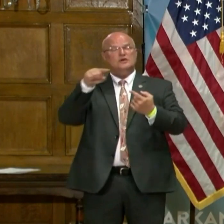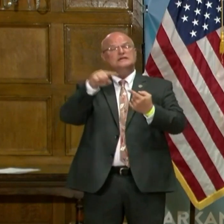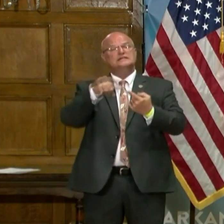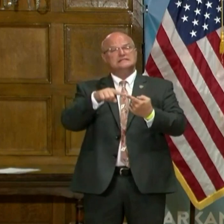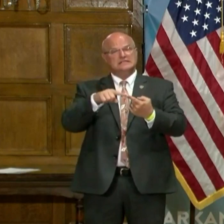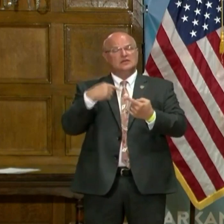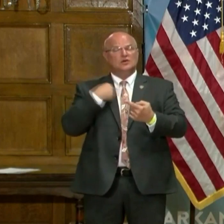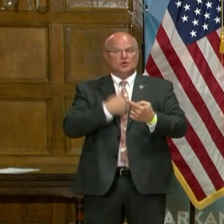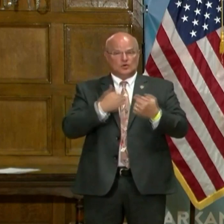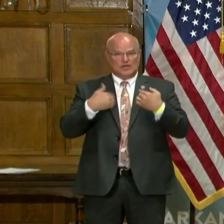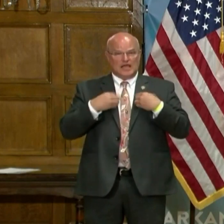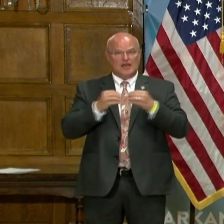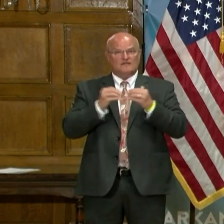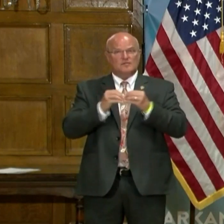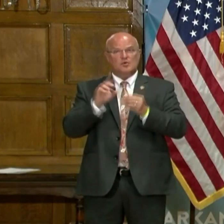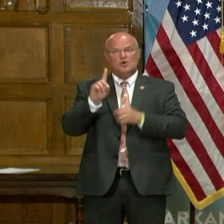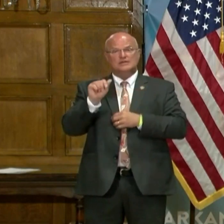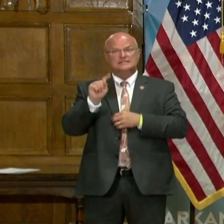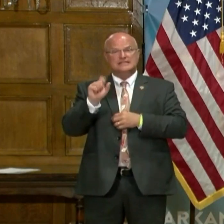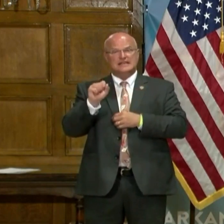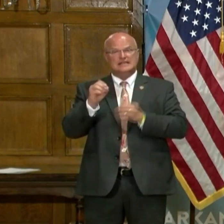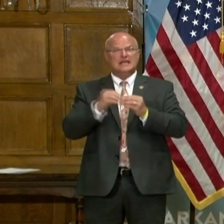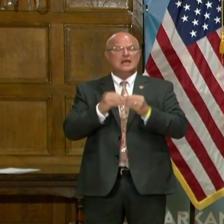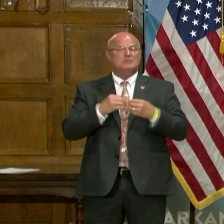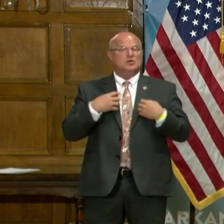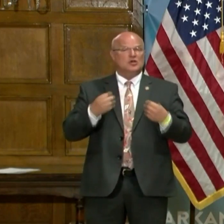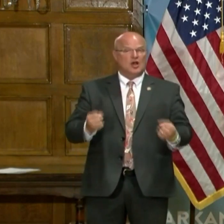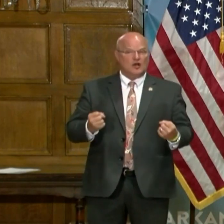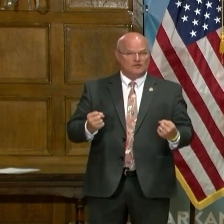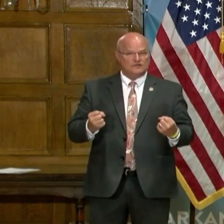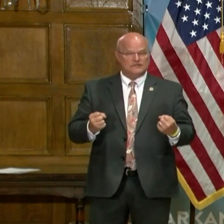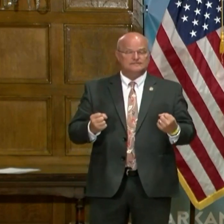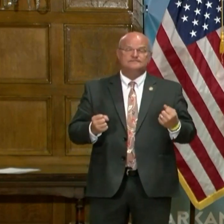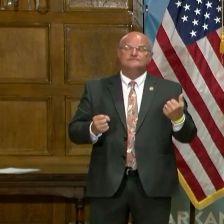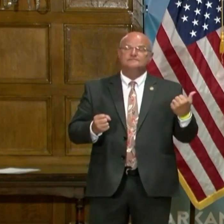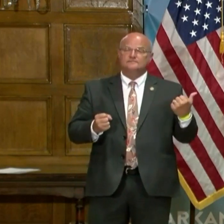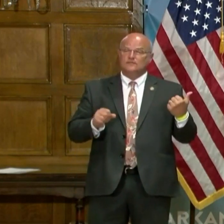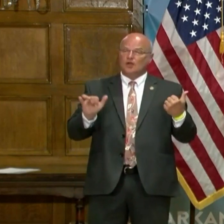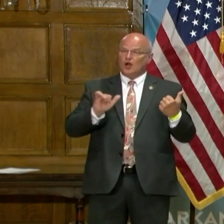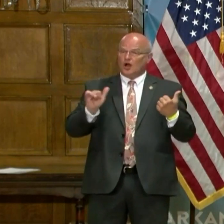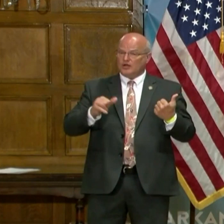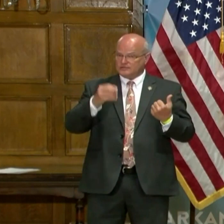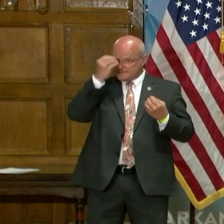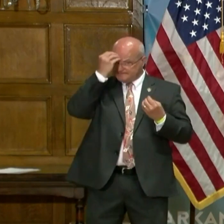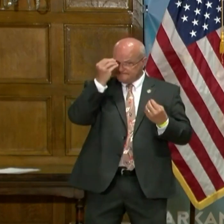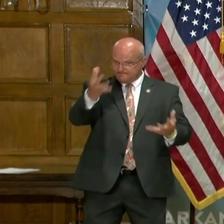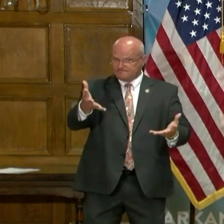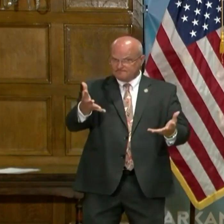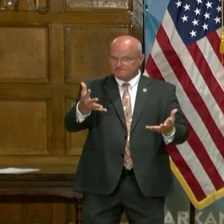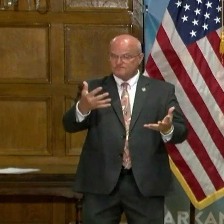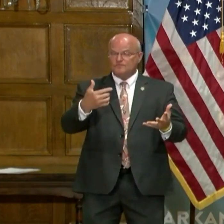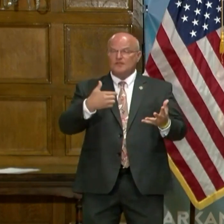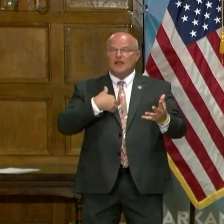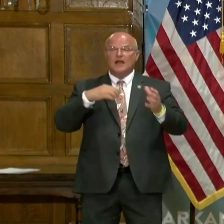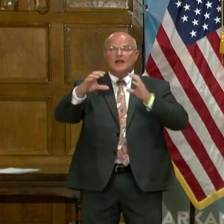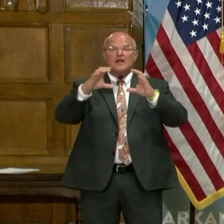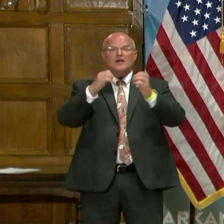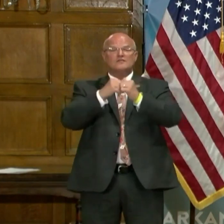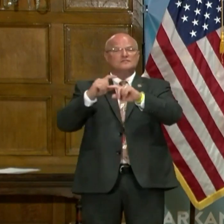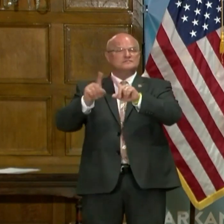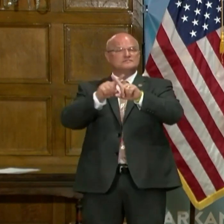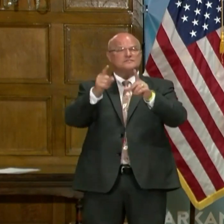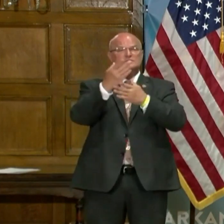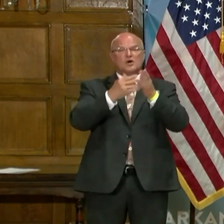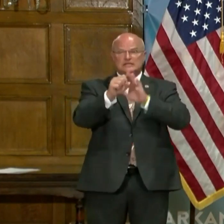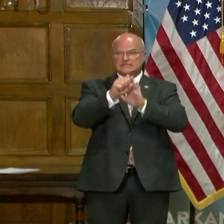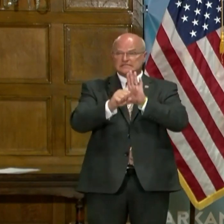until we have more data and have more confidence. Let me also just interject that I've had communication from various